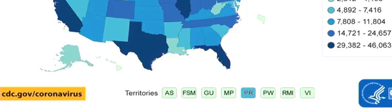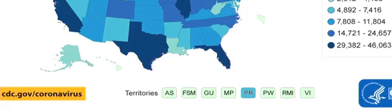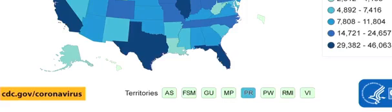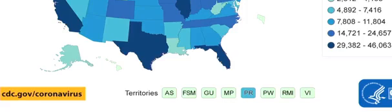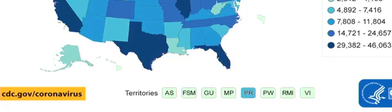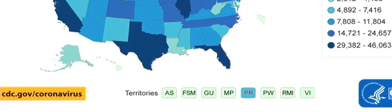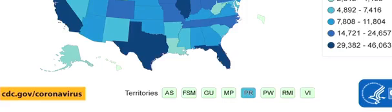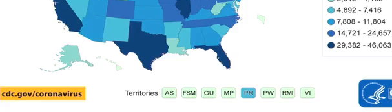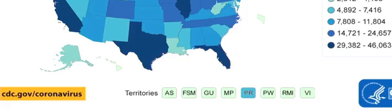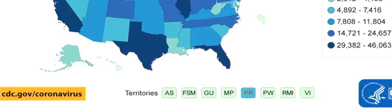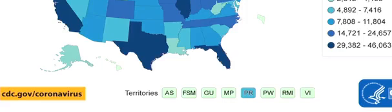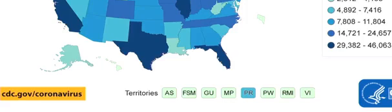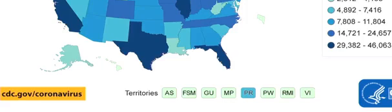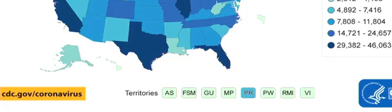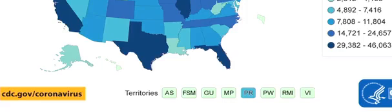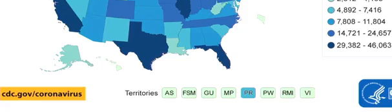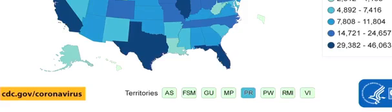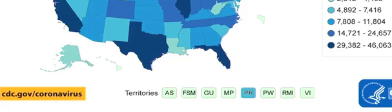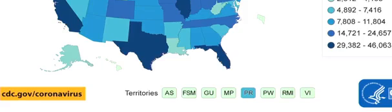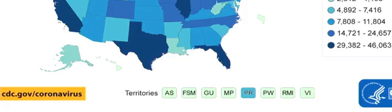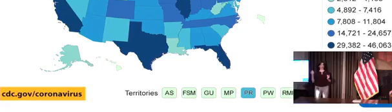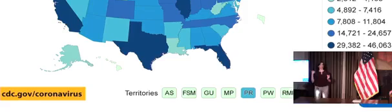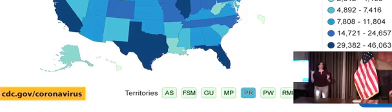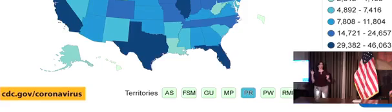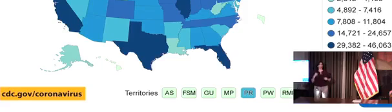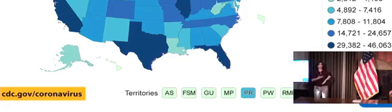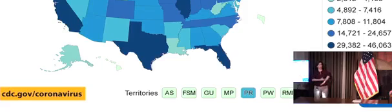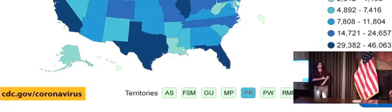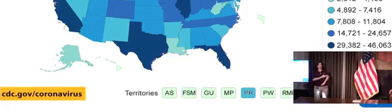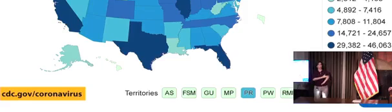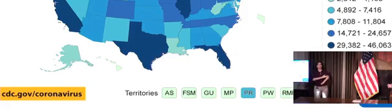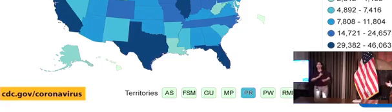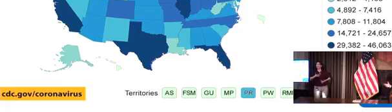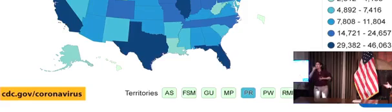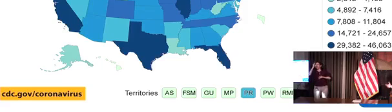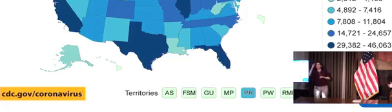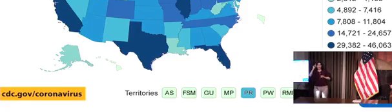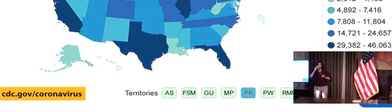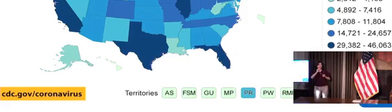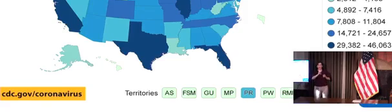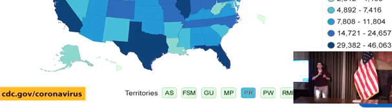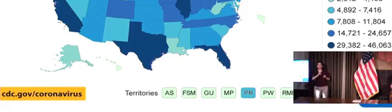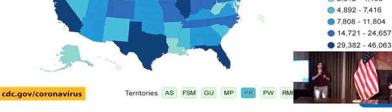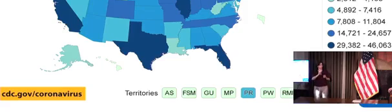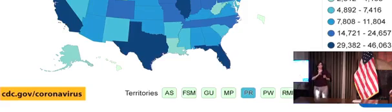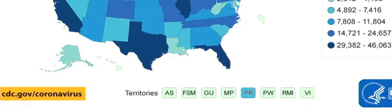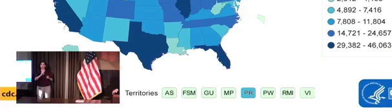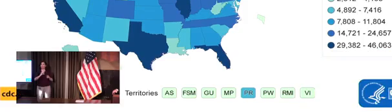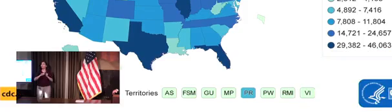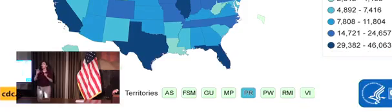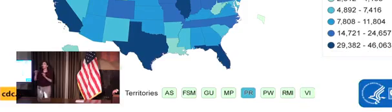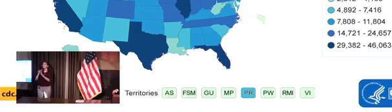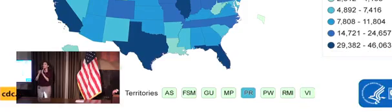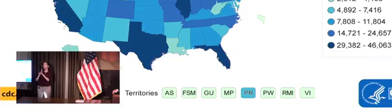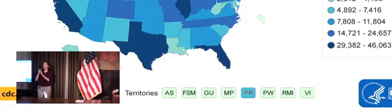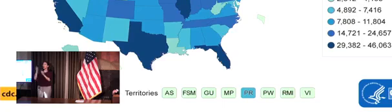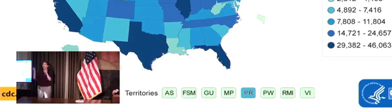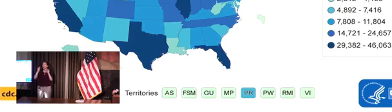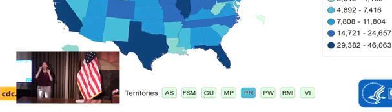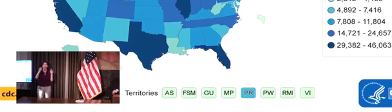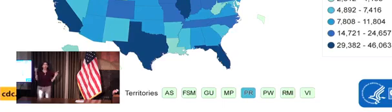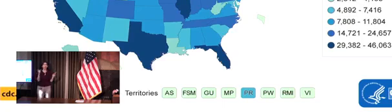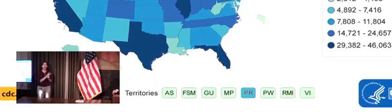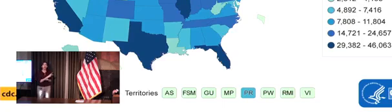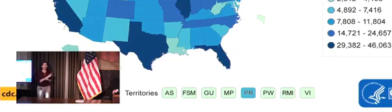not because we are doing better relative to where we were weeks ago. It's because other states are